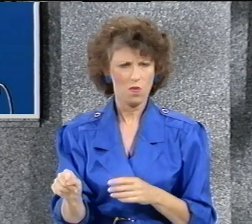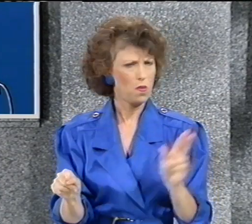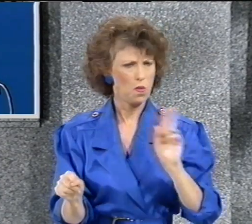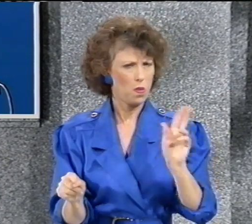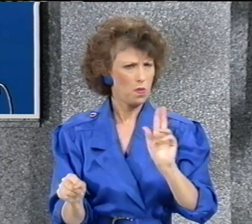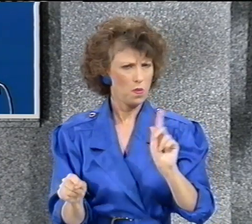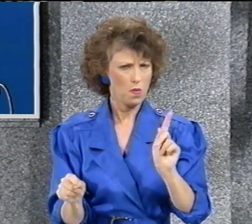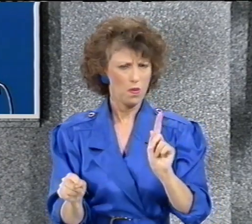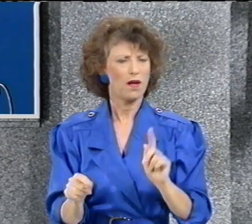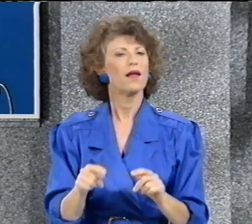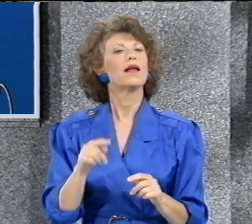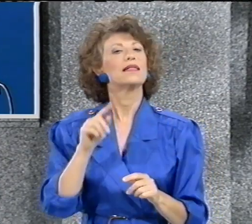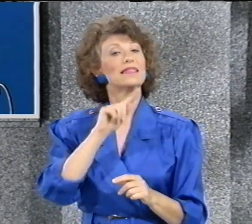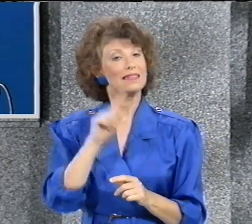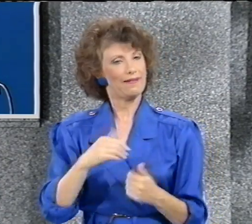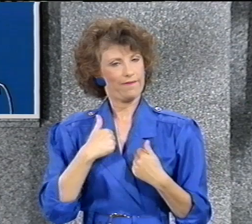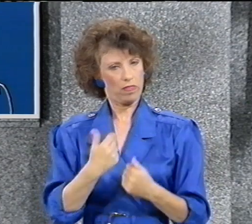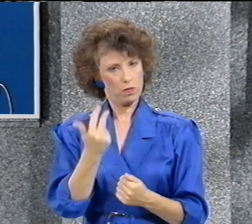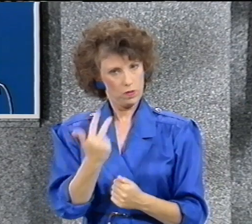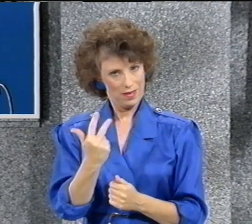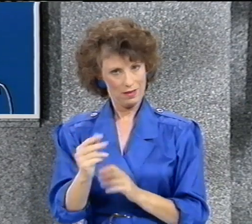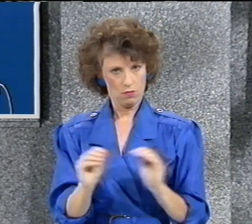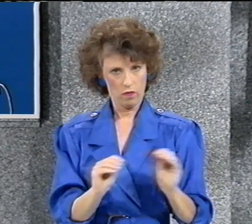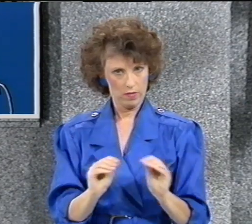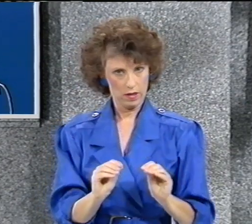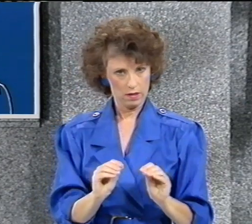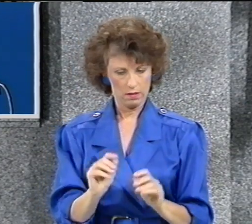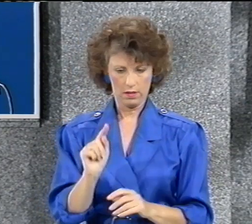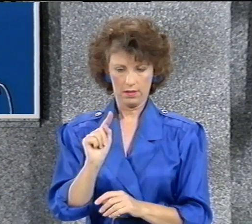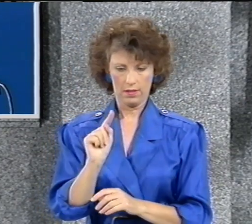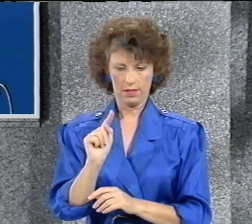making 4 motions. Z has only 3 movements.